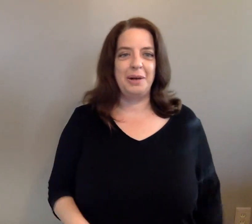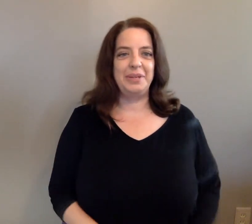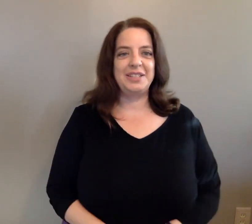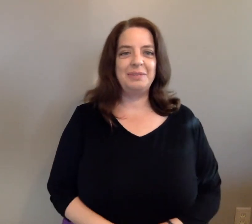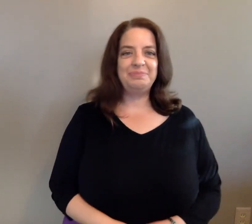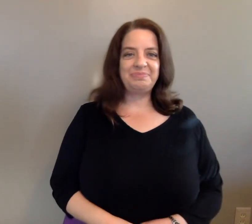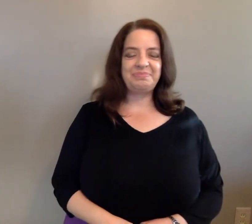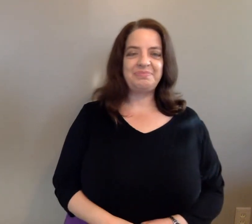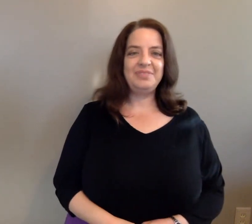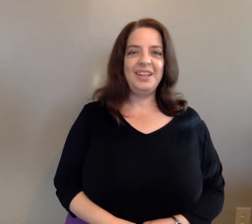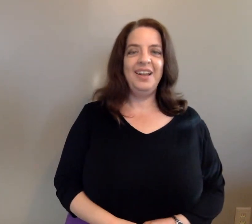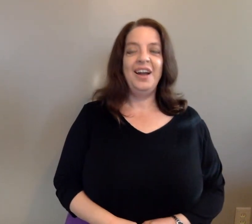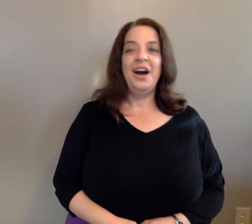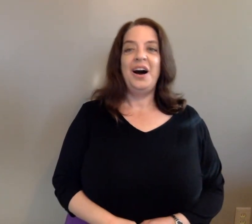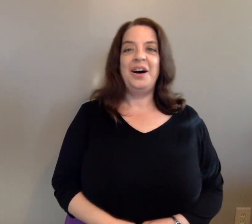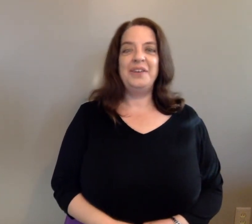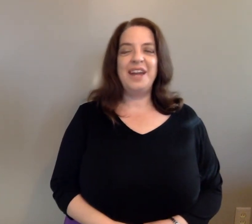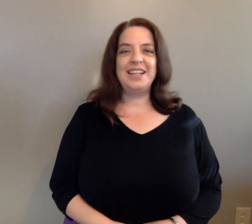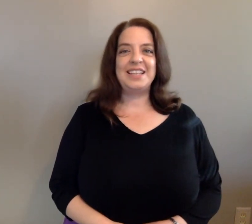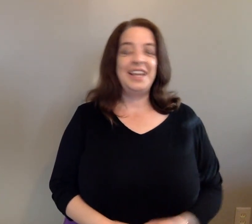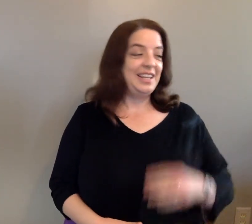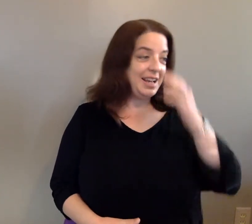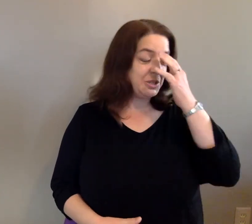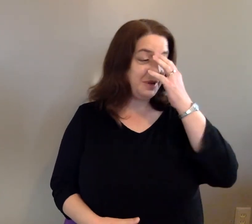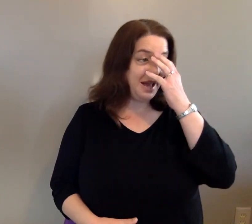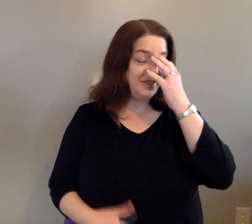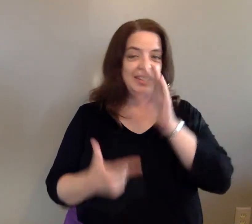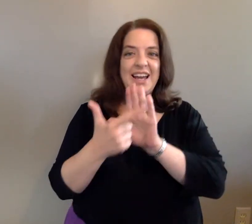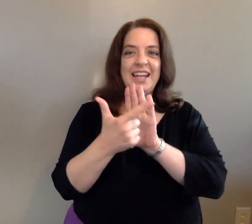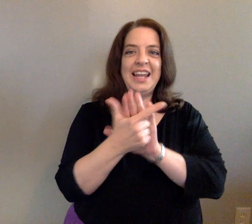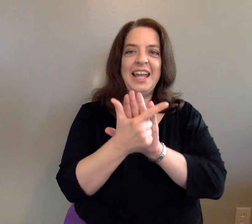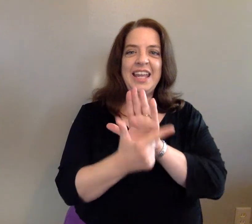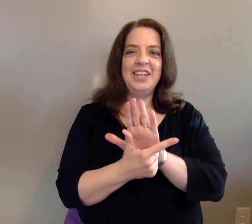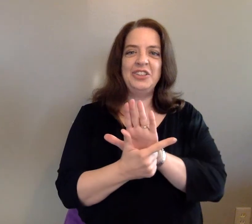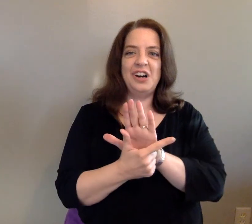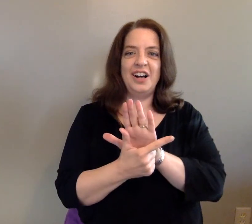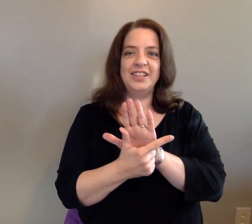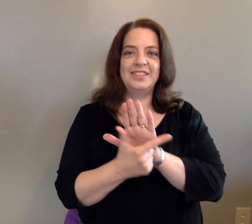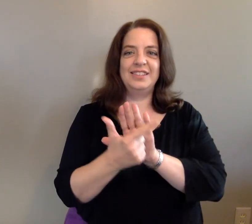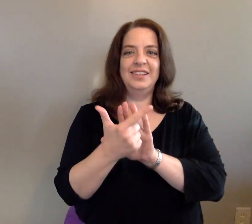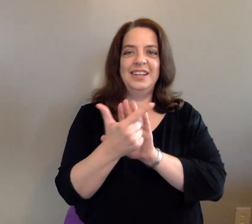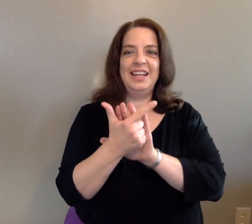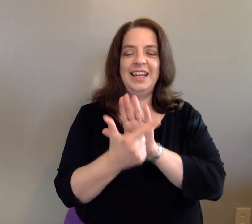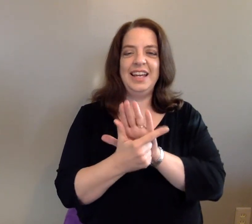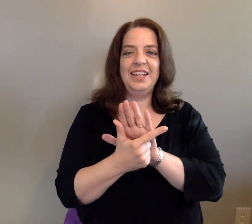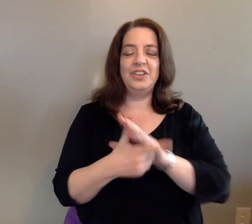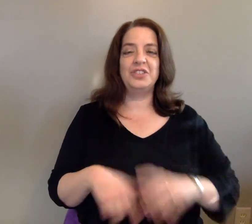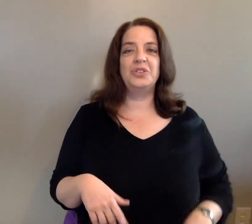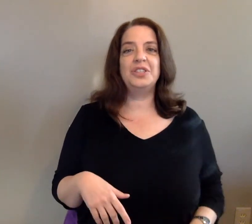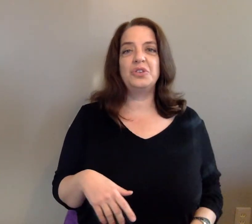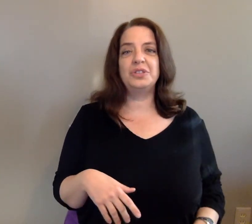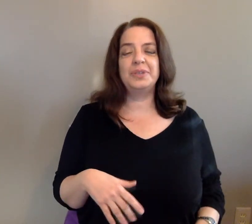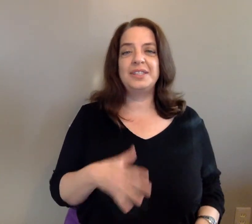comment. All right, next we have the sign in-laws. In-laws. So this goes with the sign